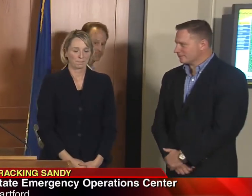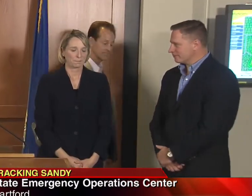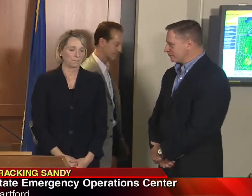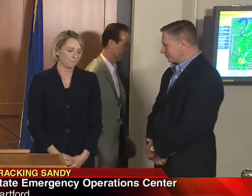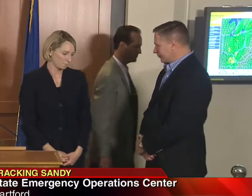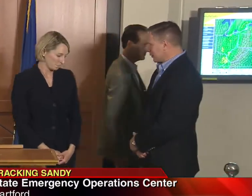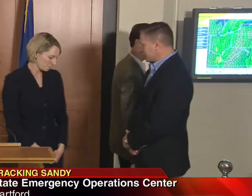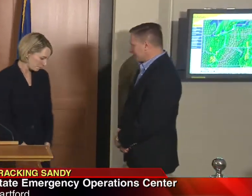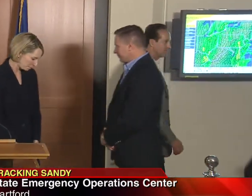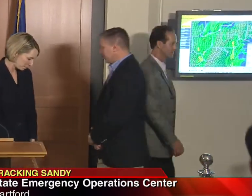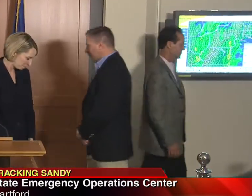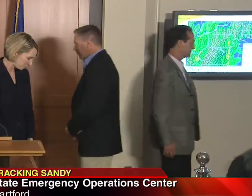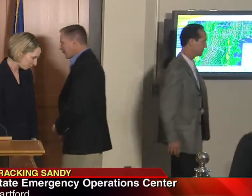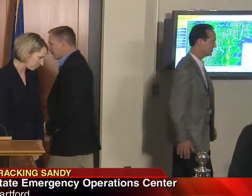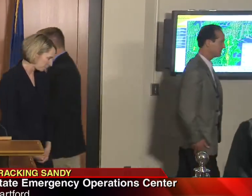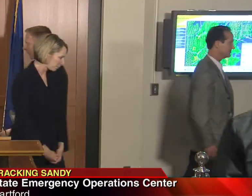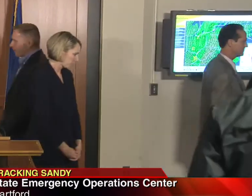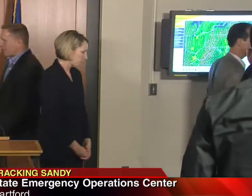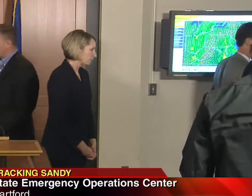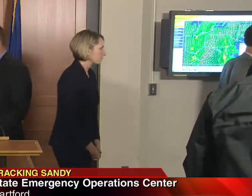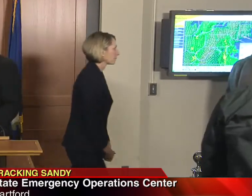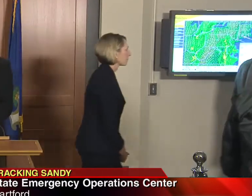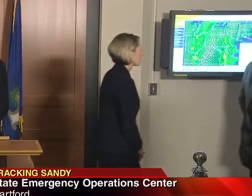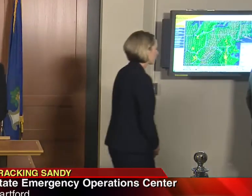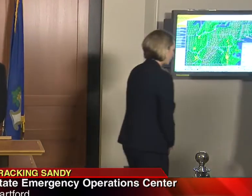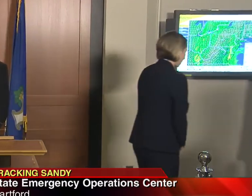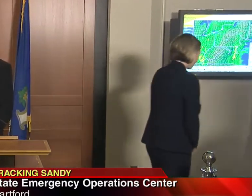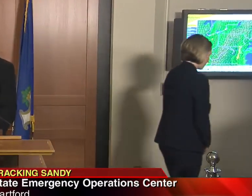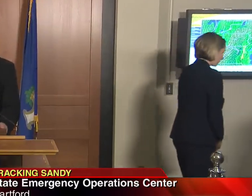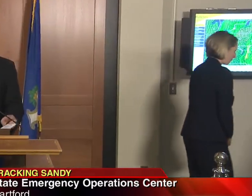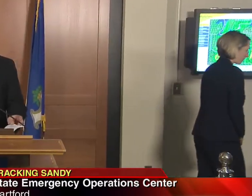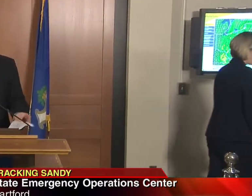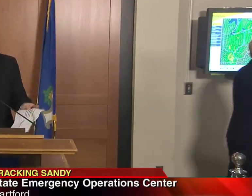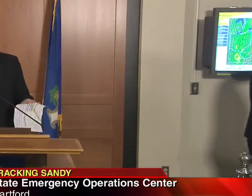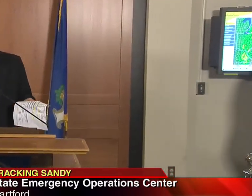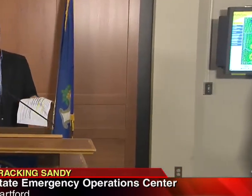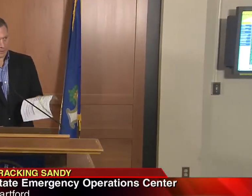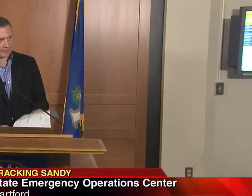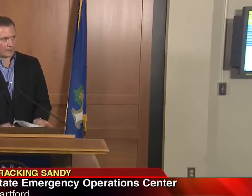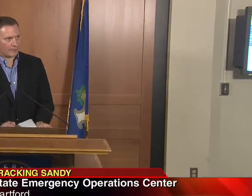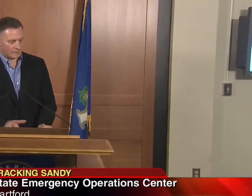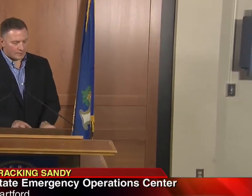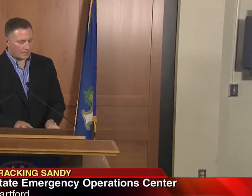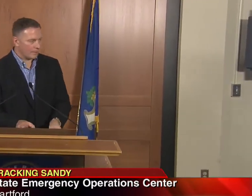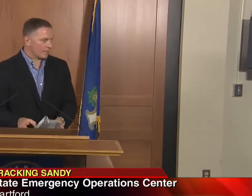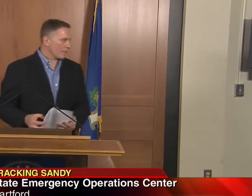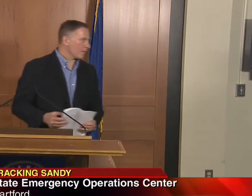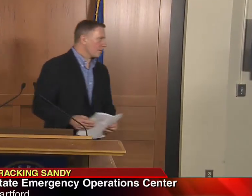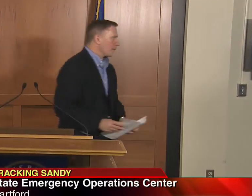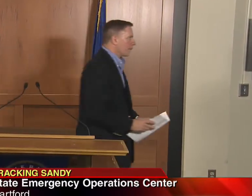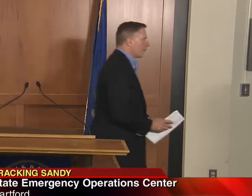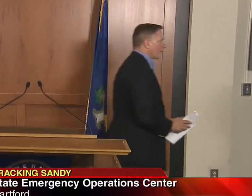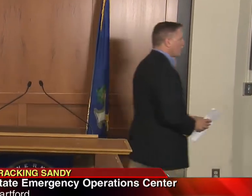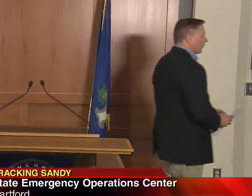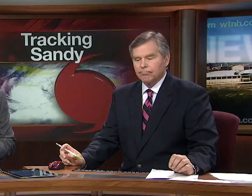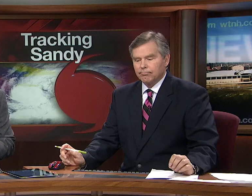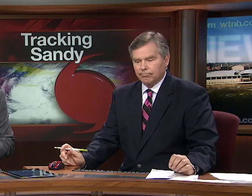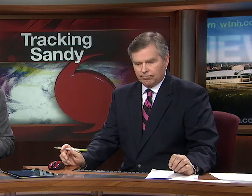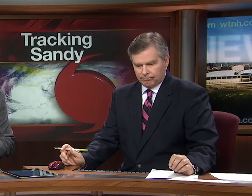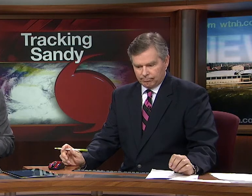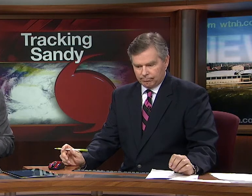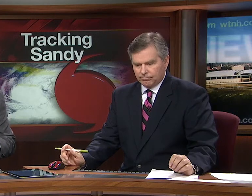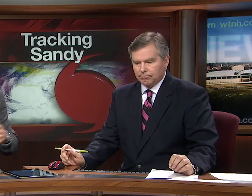There you go. Pretty dire terms there from all three. The governor saying we are facing the largest threat to human life in Connecticut in any